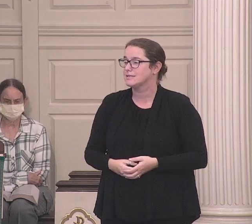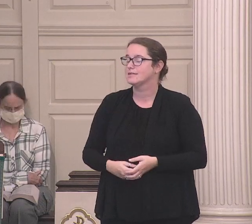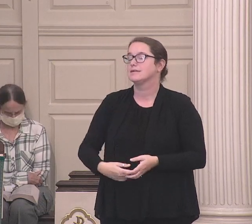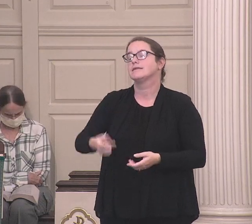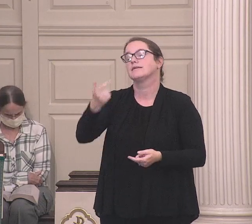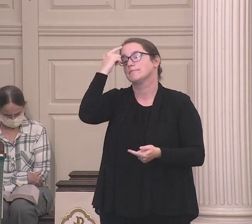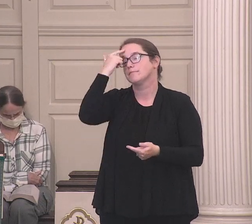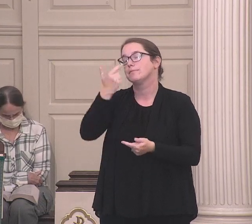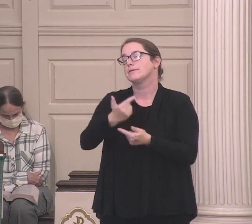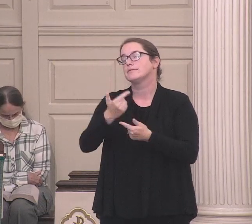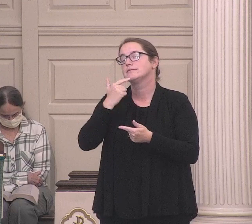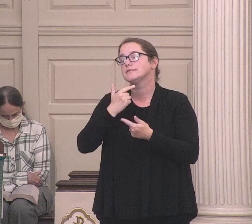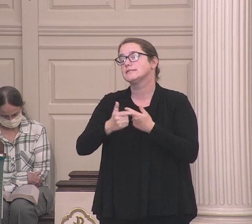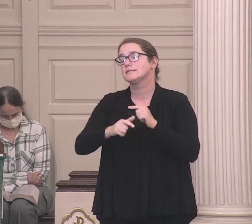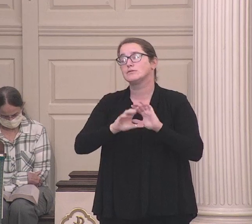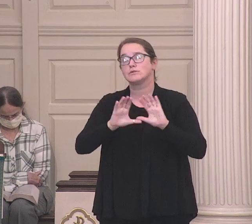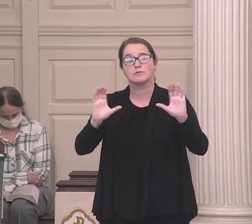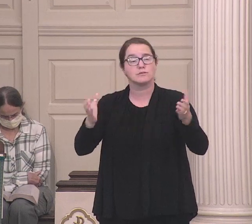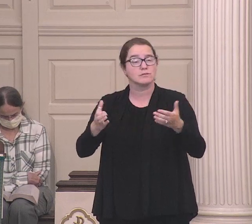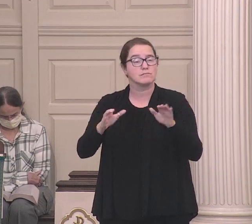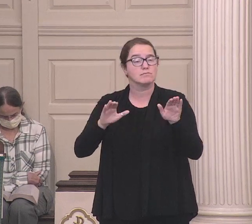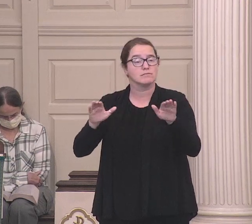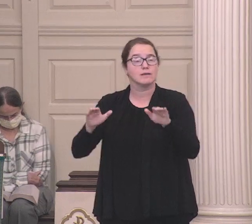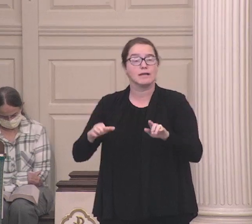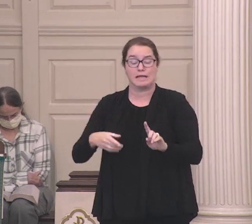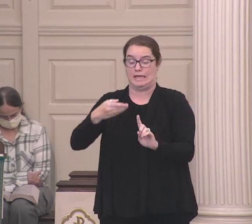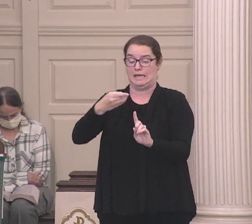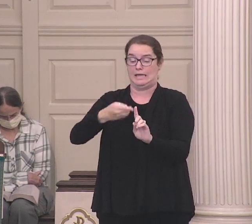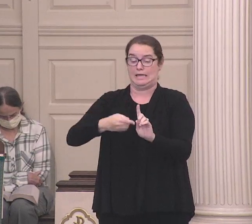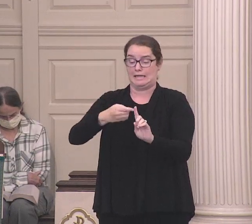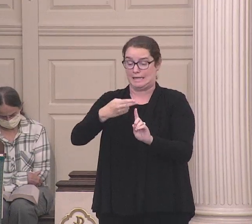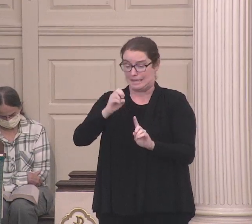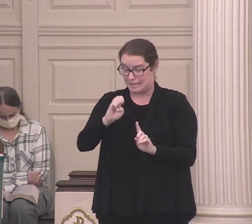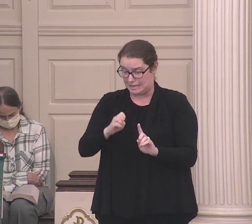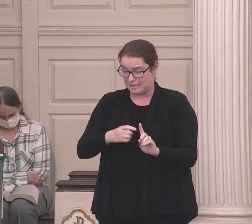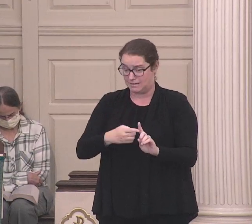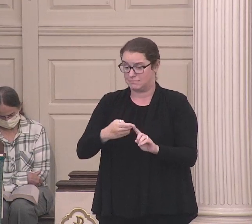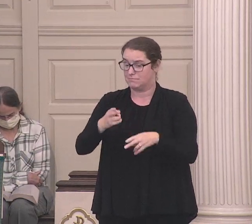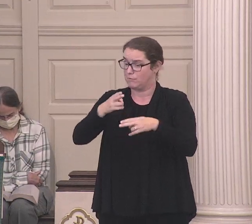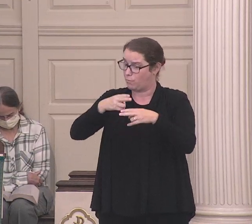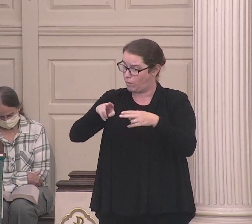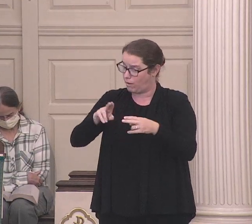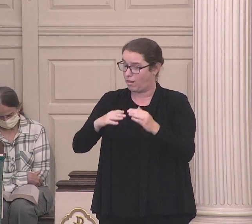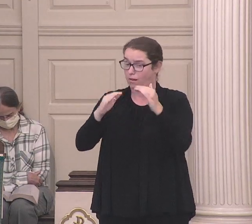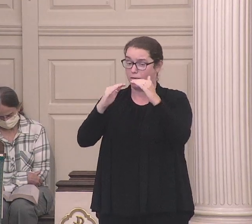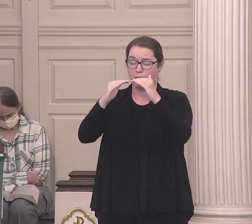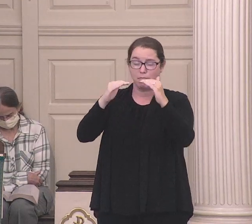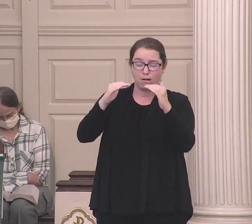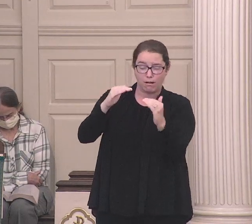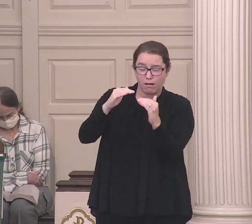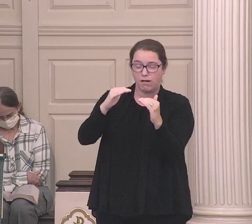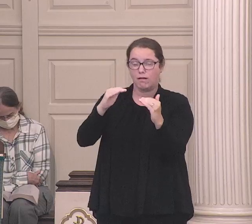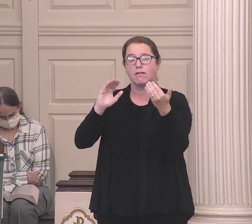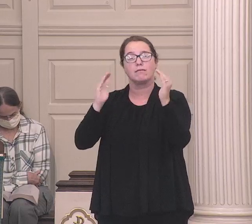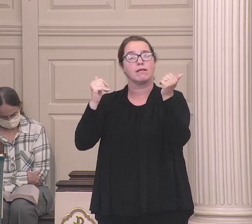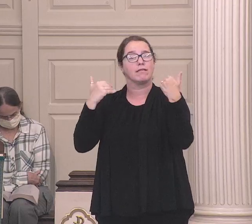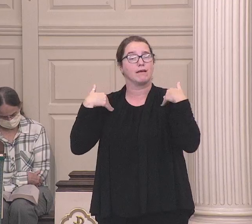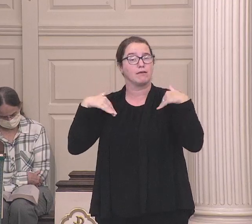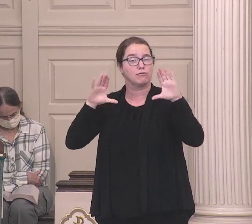Brothers and sisters, he, for a little while, was made lower than the